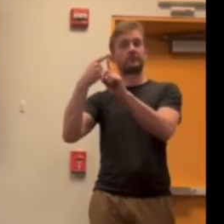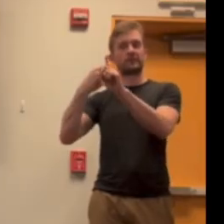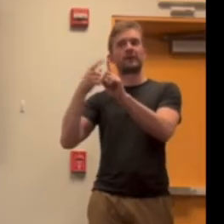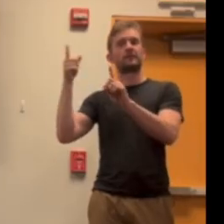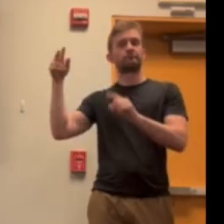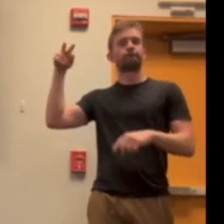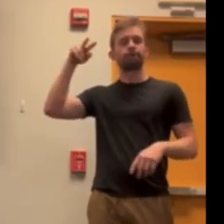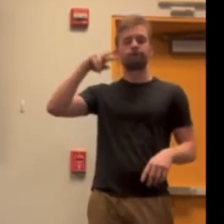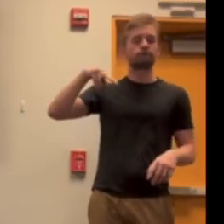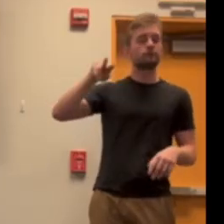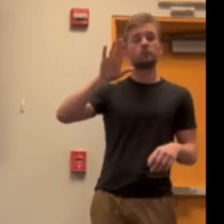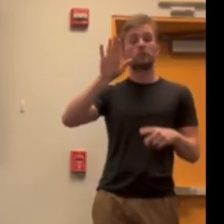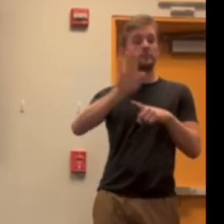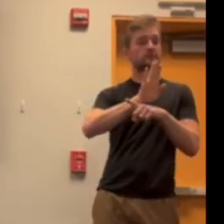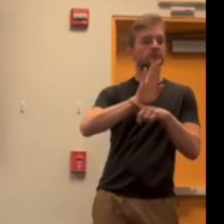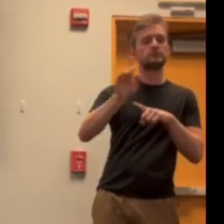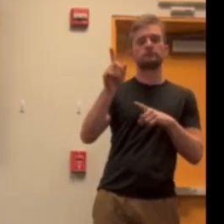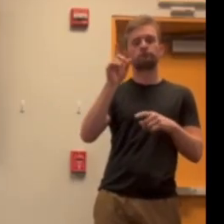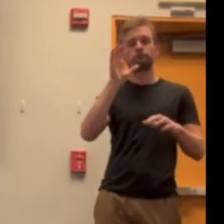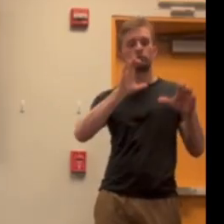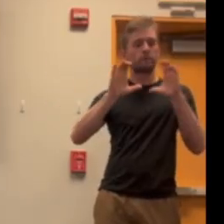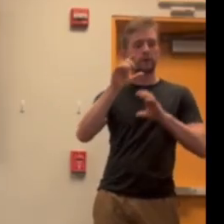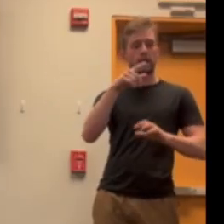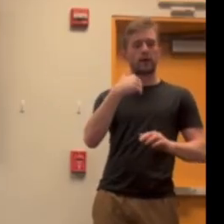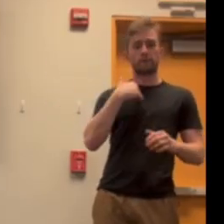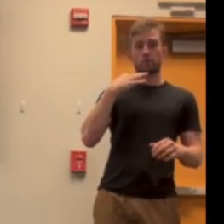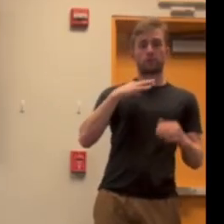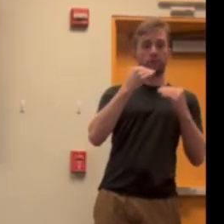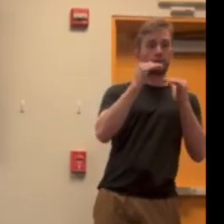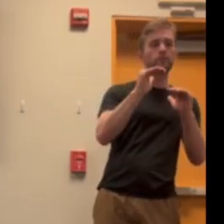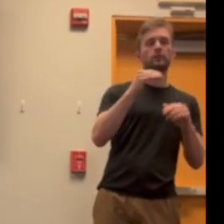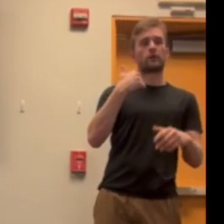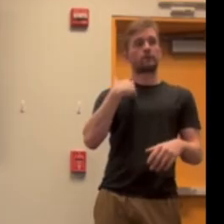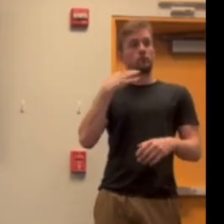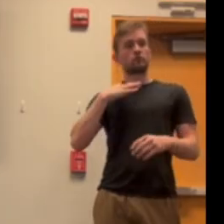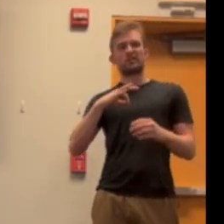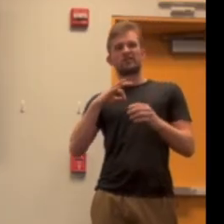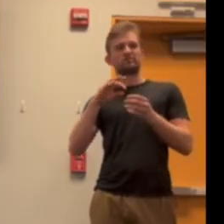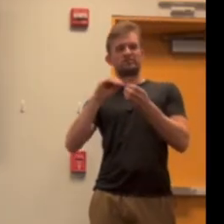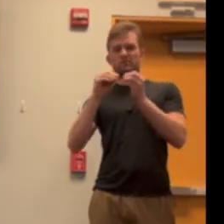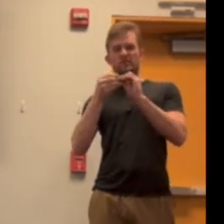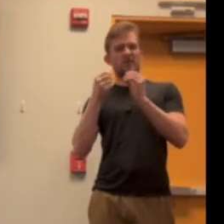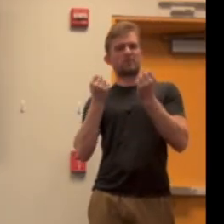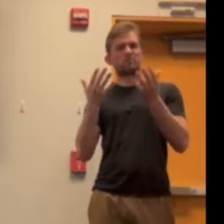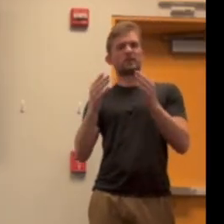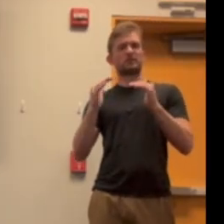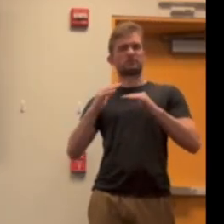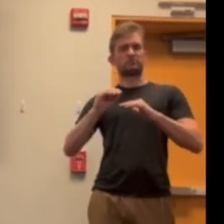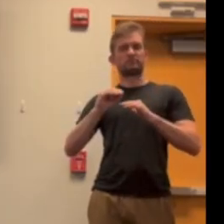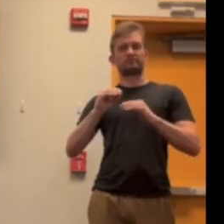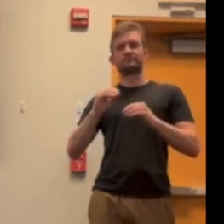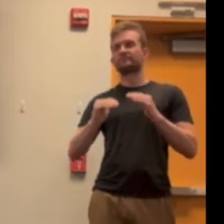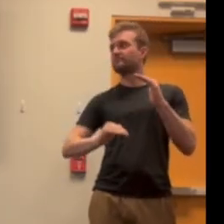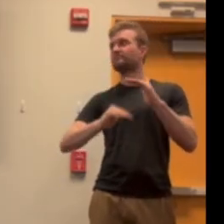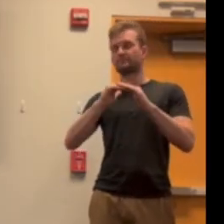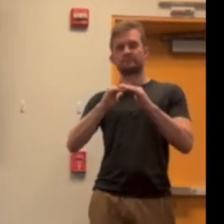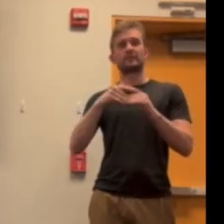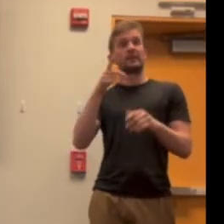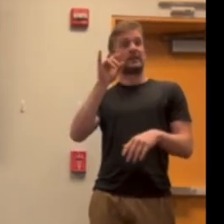amount of credit limit. If that balance is 30% of the limit or higher, your credit score goes down automatically, and it goes down a